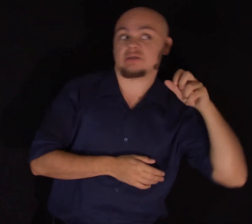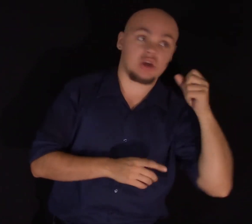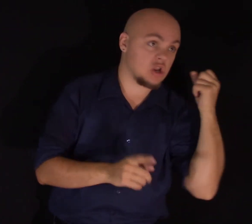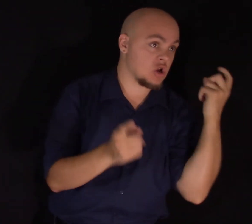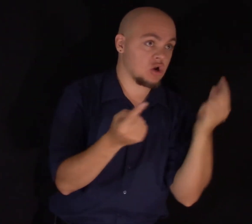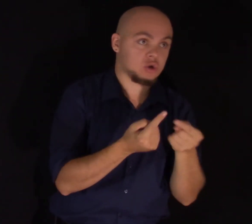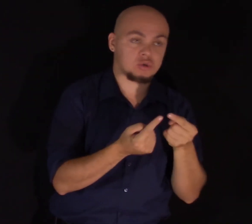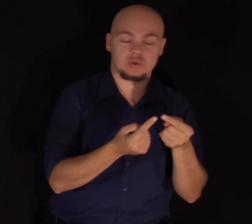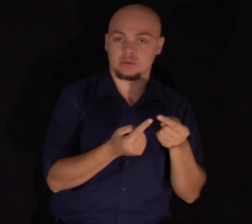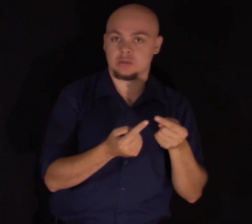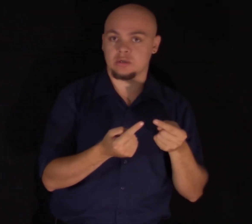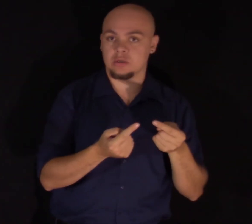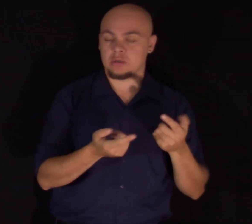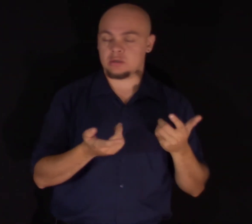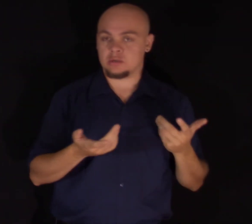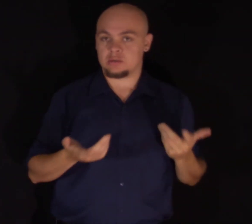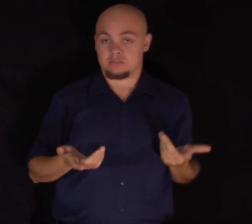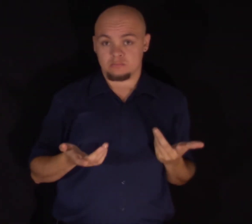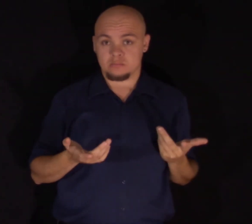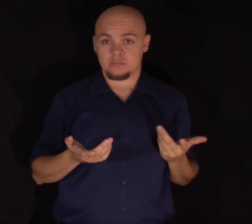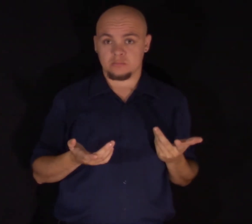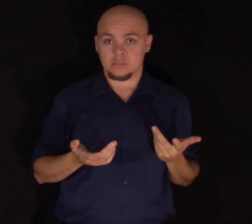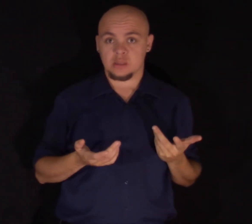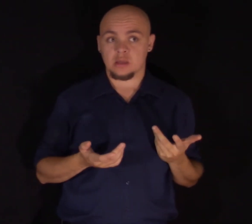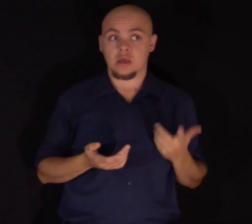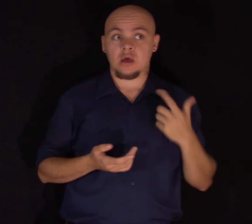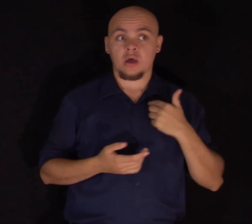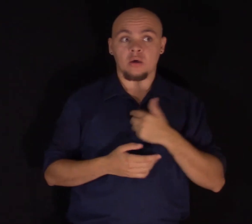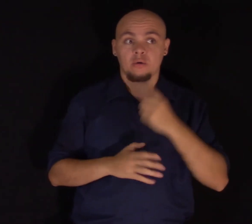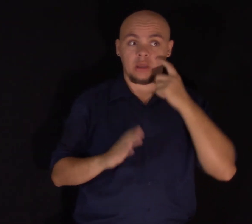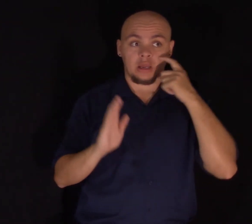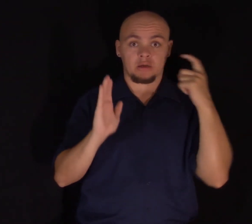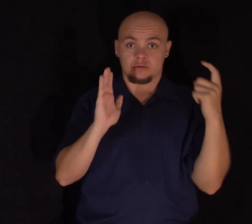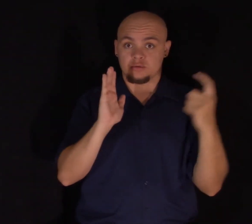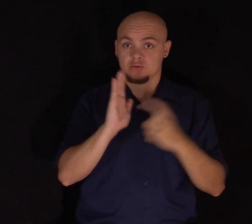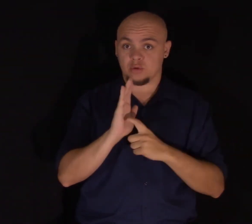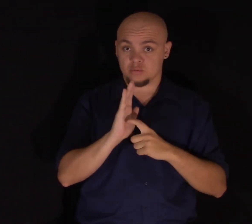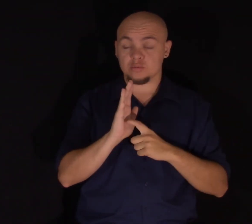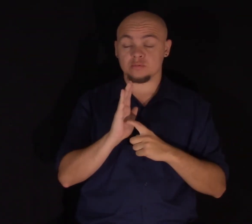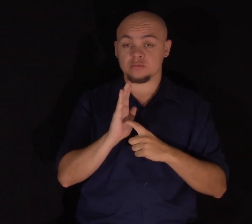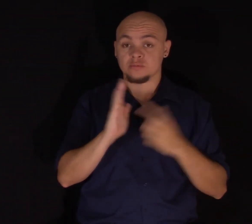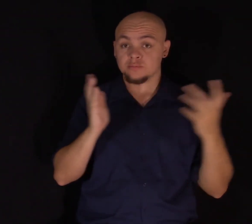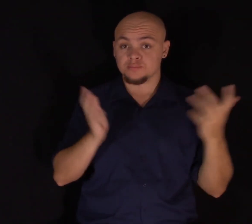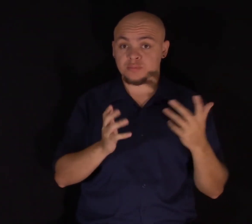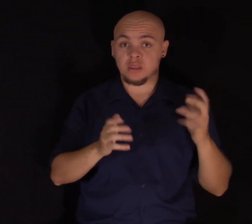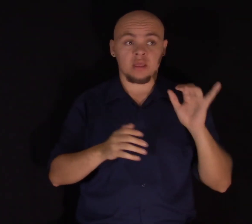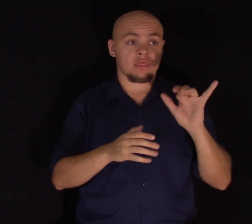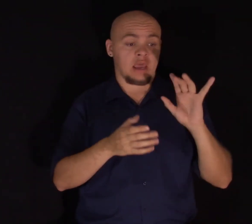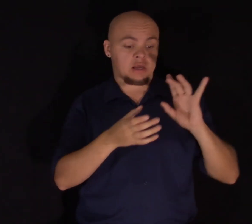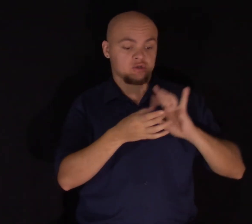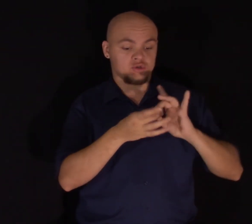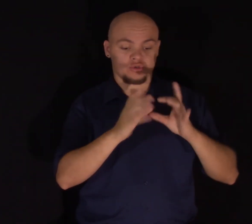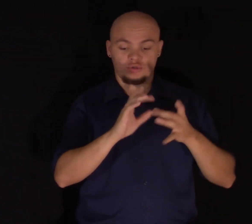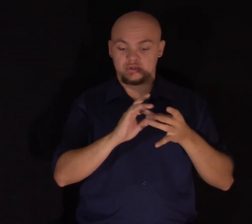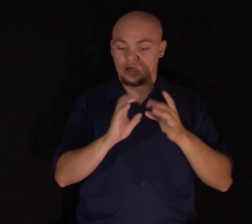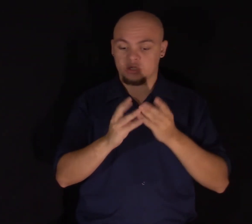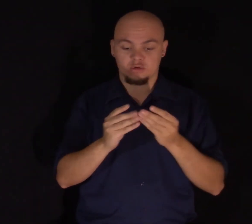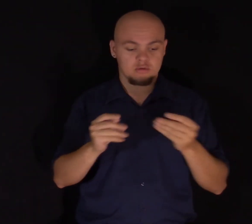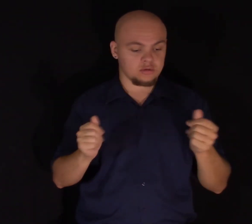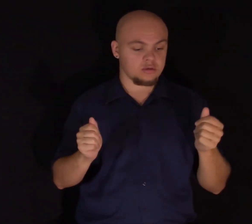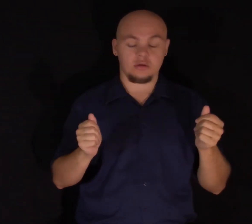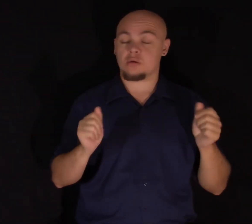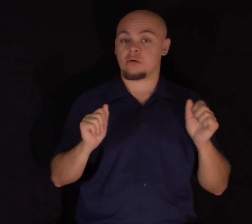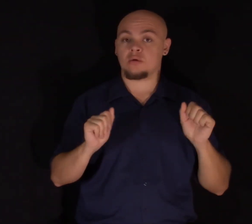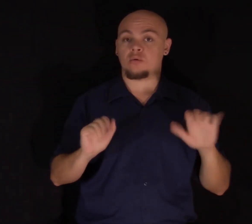protect myself or my secretary. We did see that whole chain unravel to